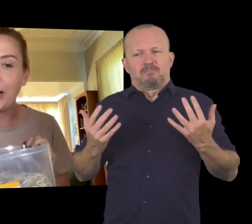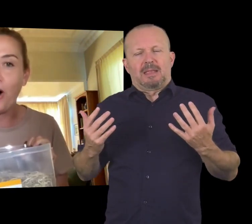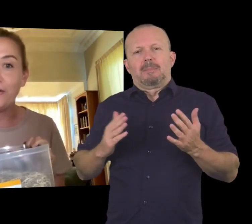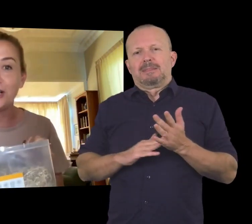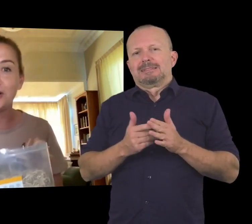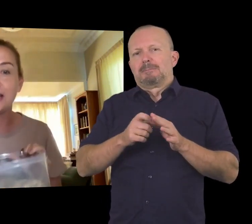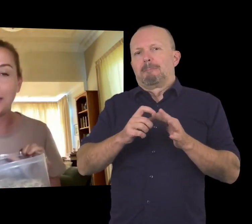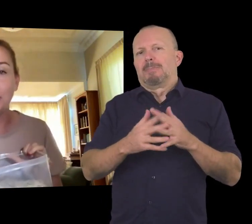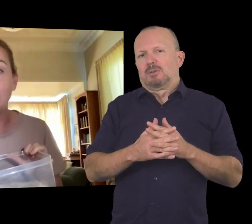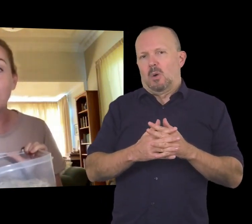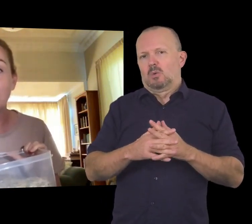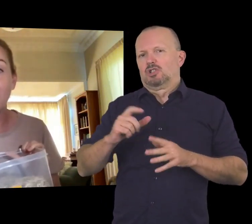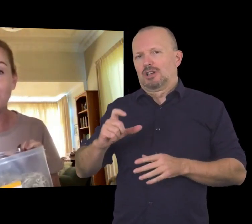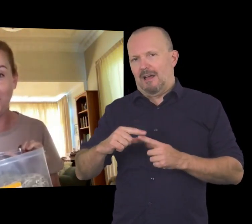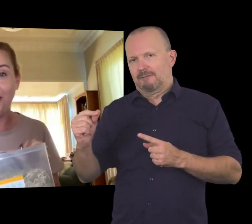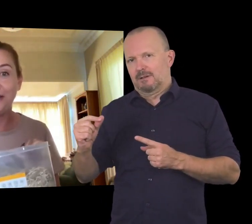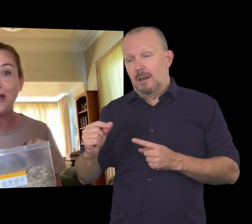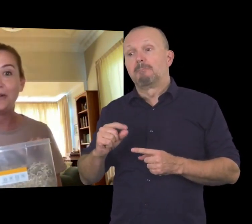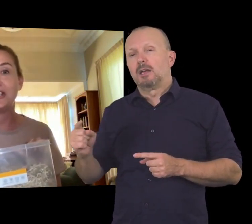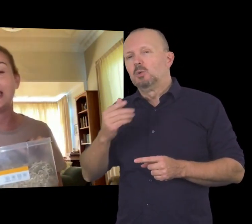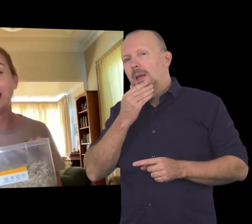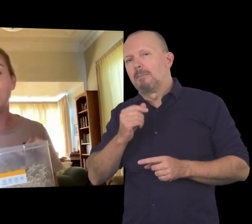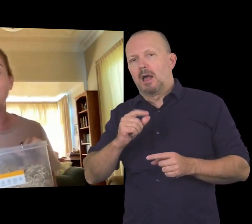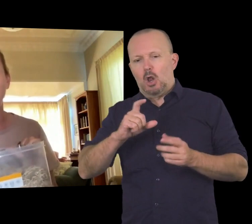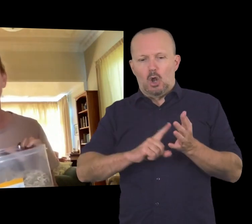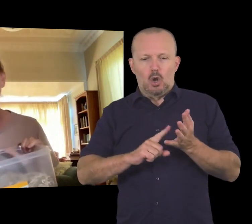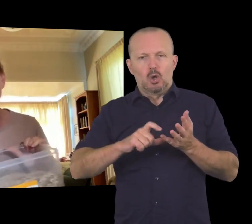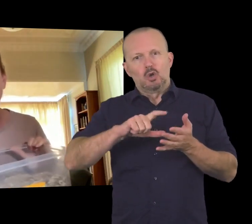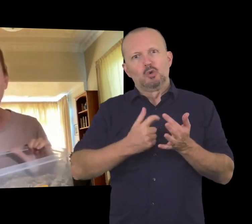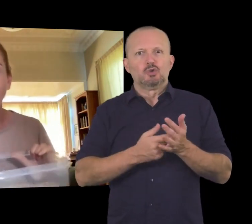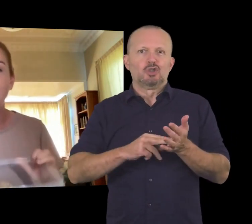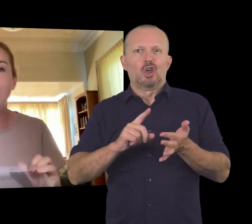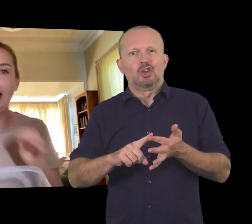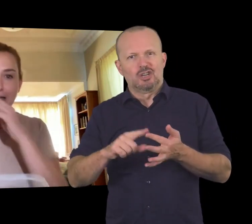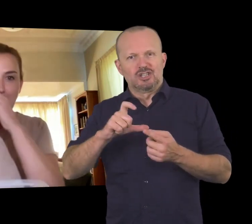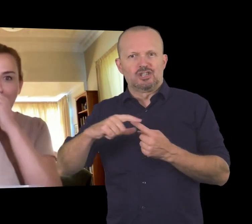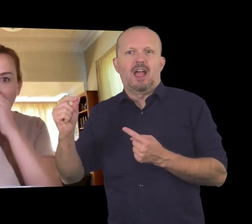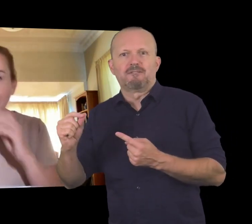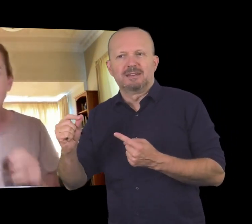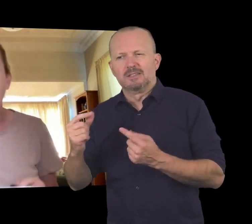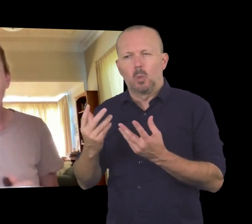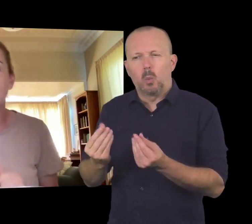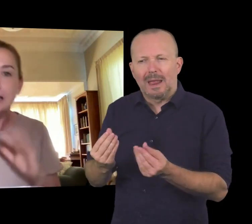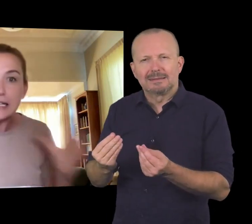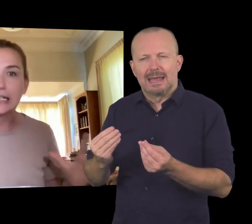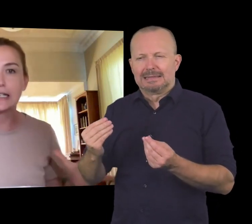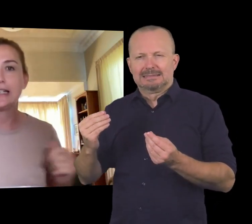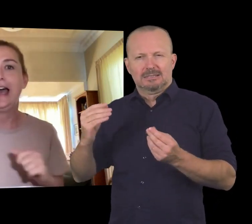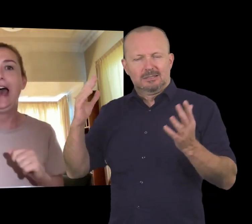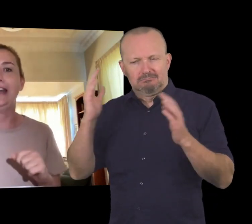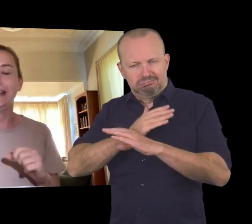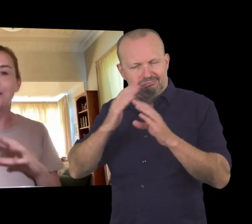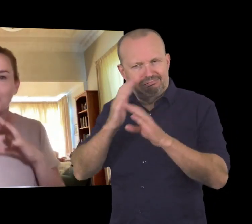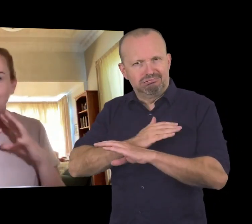nice, but I often use something called lucerne chaff, which you can get if you know any horsey people, and it's kind of wet and it